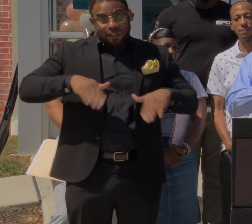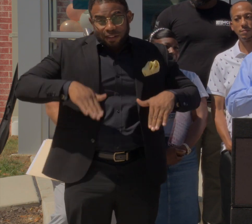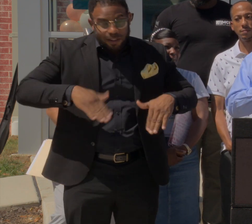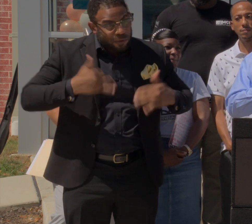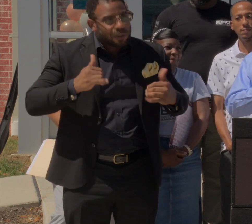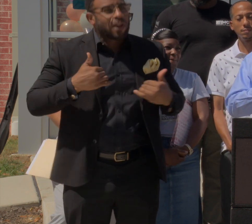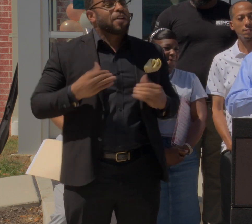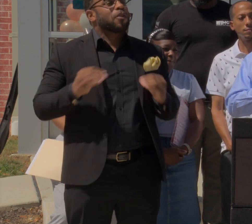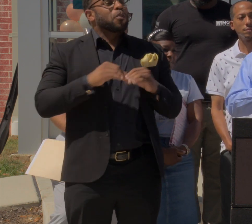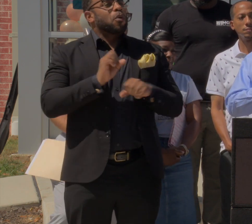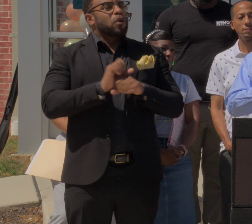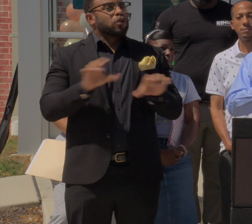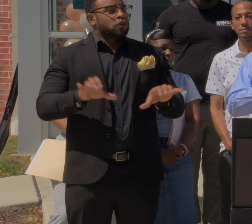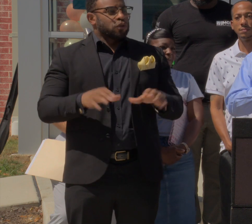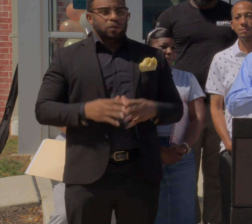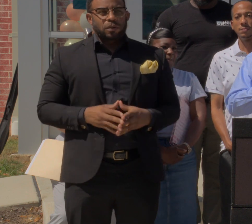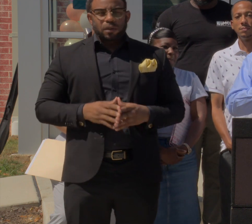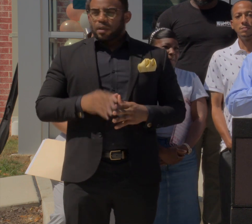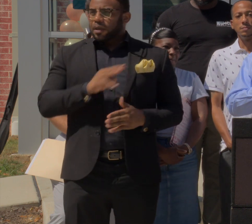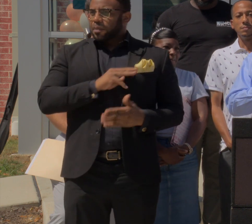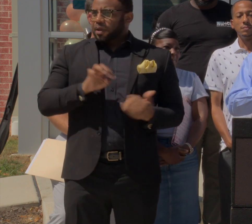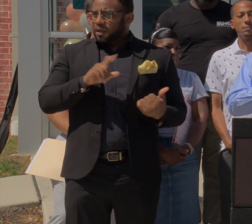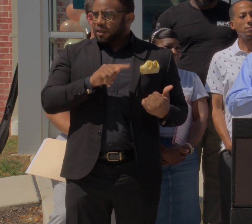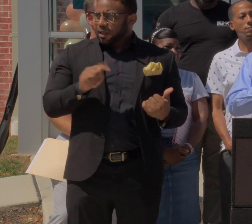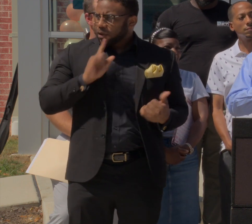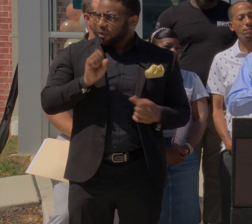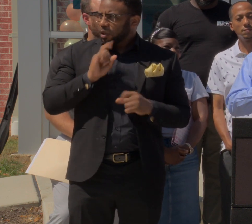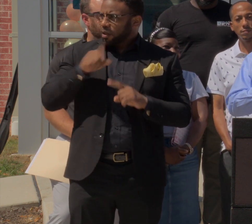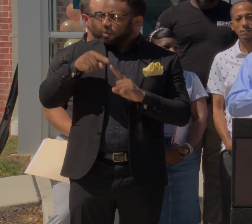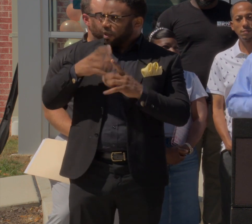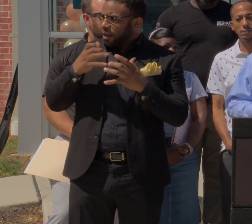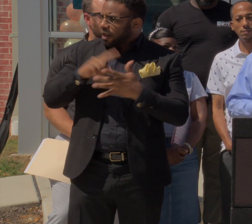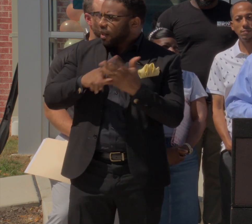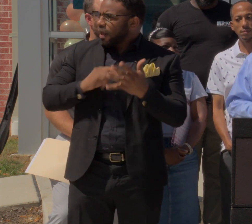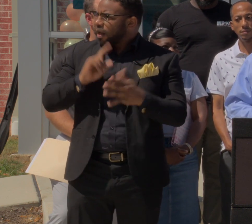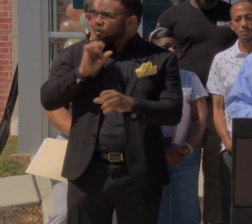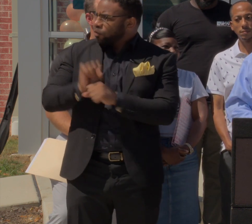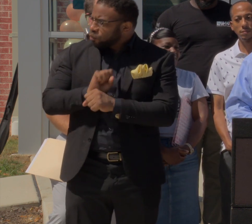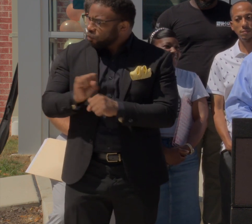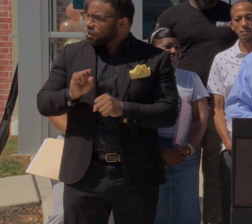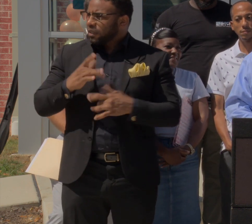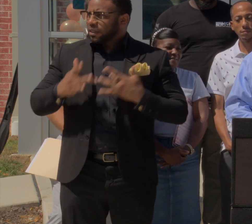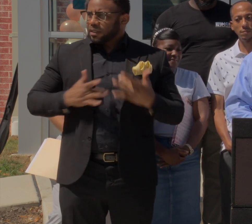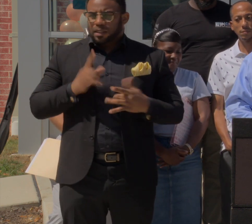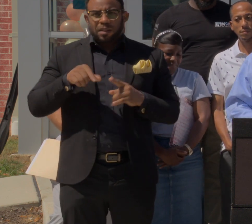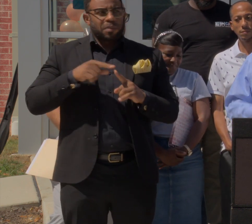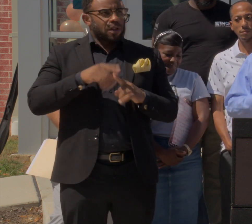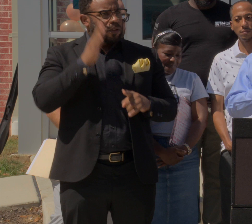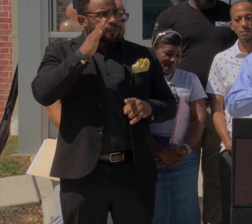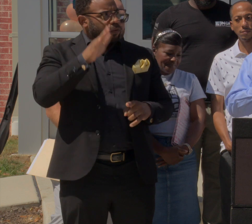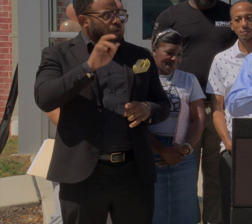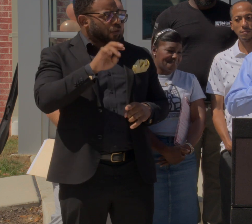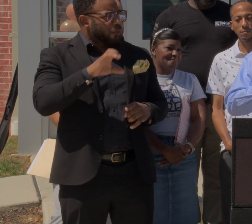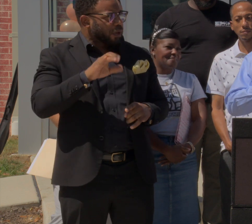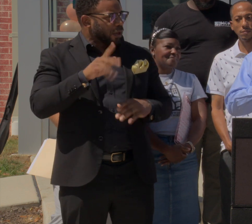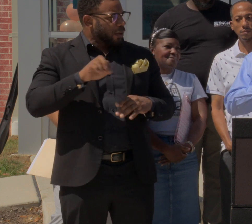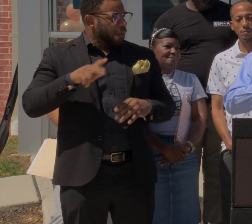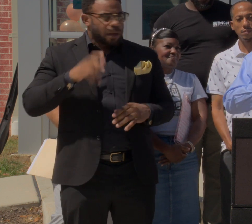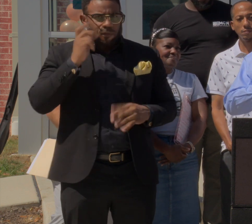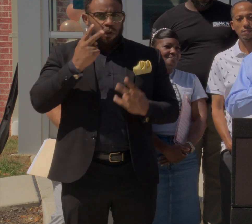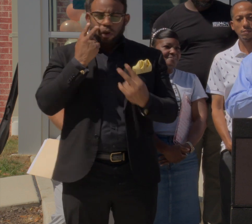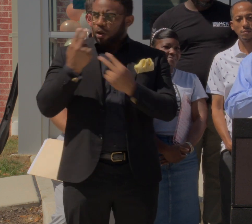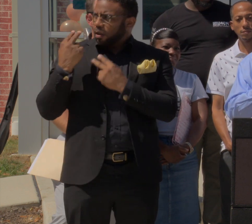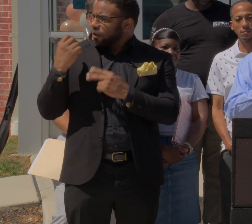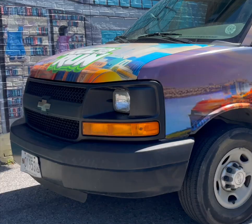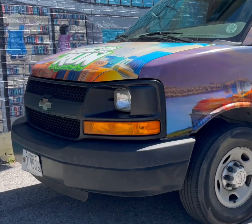We still have more work to do. Mayor Scott really spoke about a lot of that, but I am truly, truly excited about the future of Rec and Parks. If you look